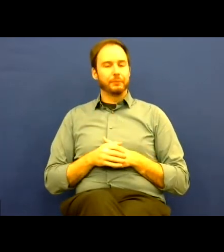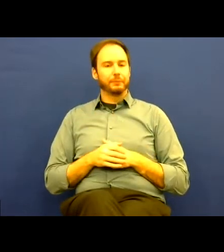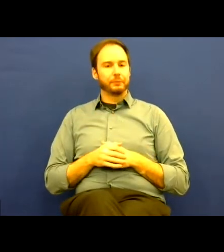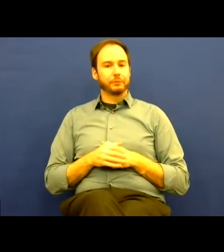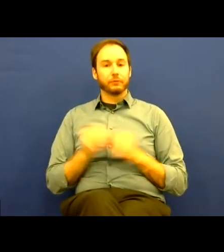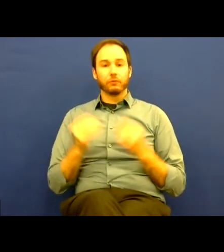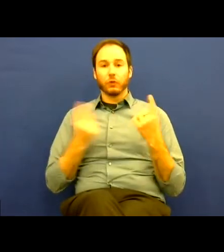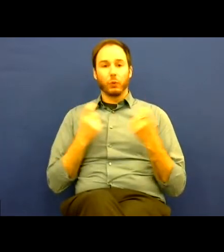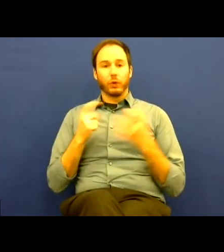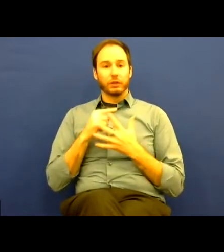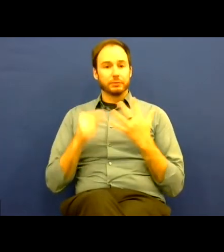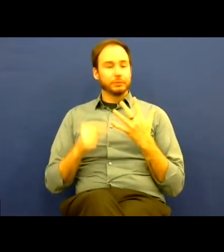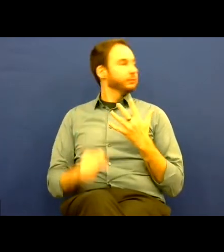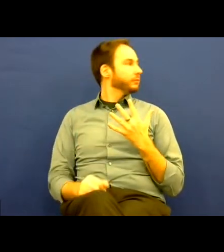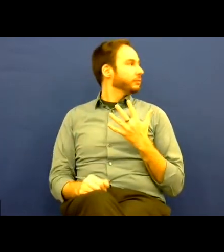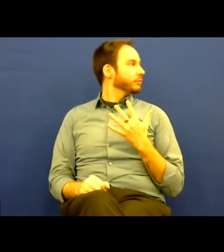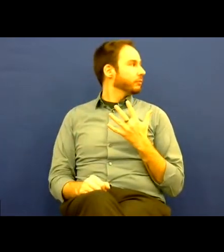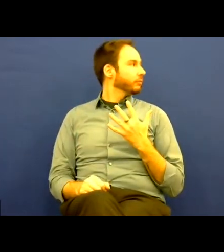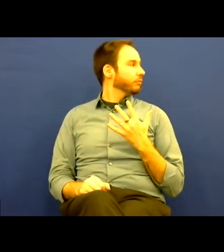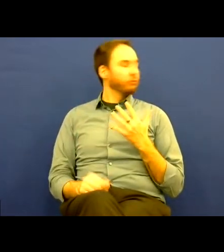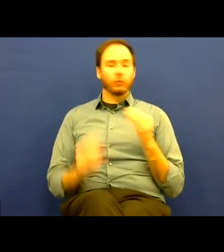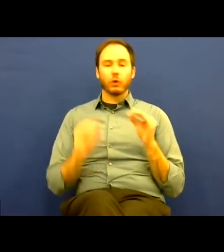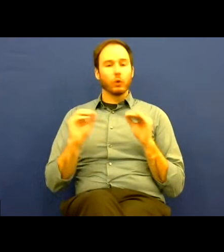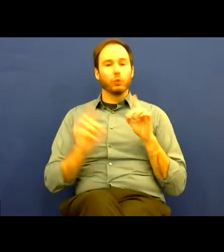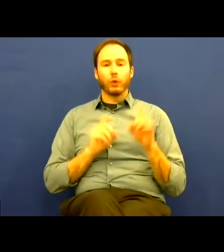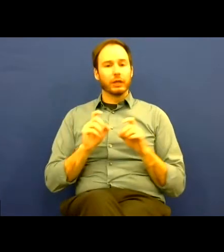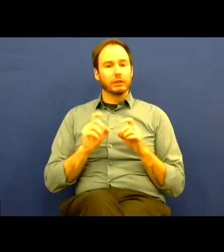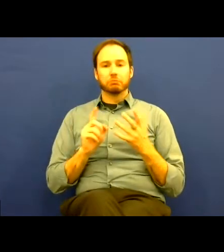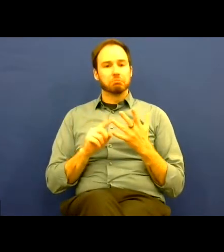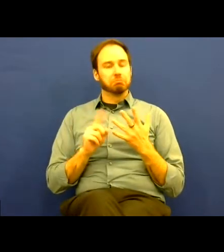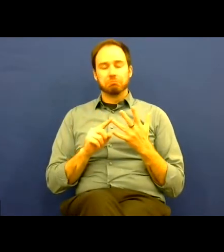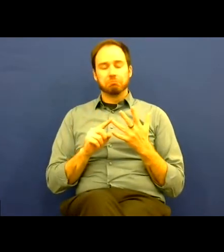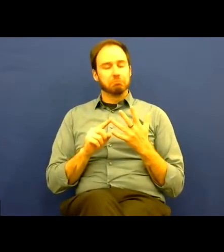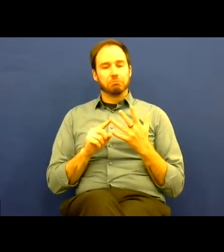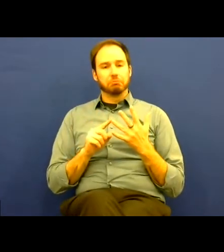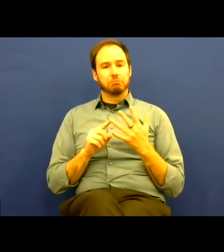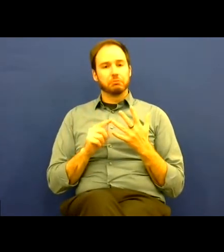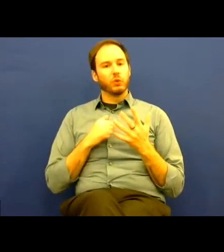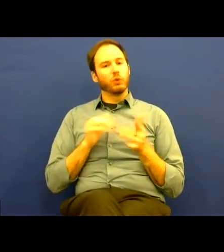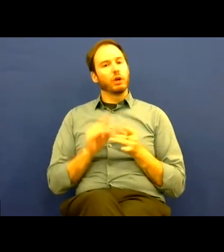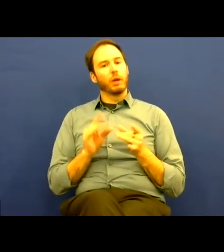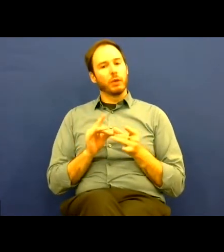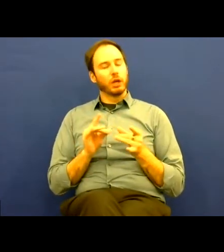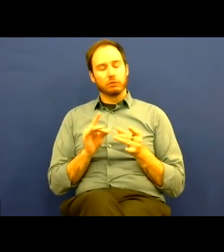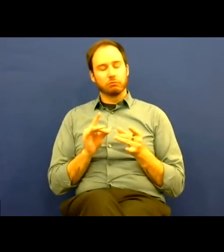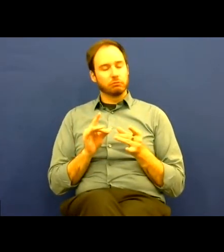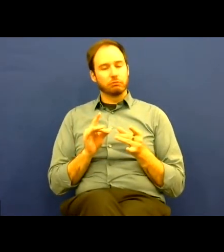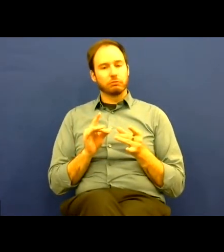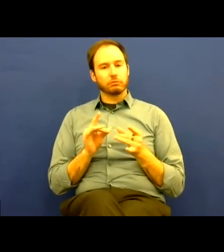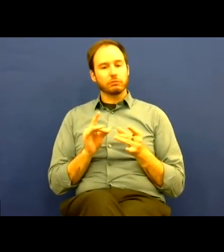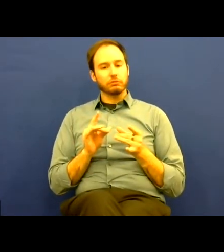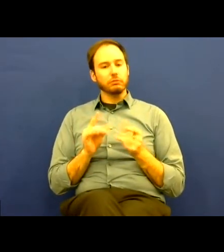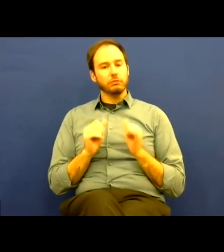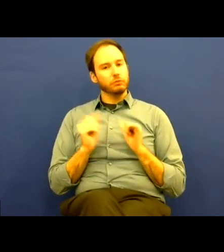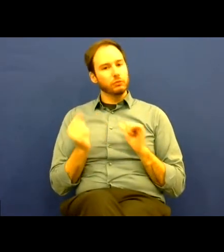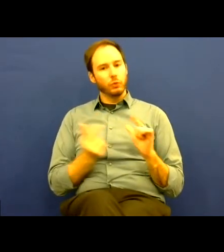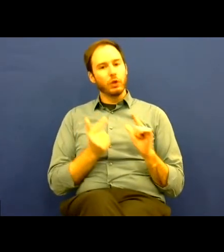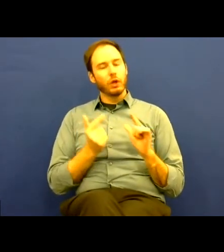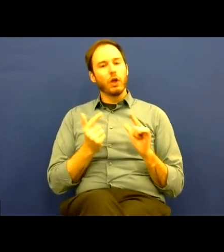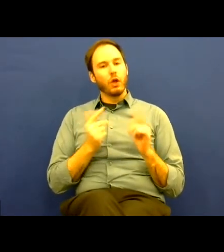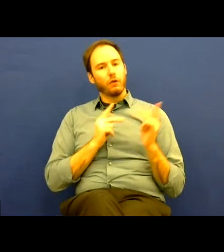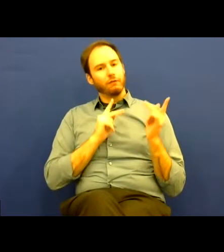Well, Any other questions? No questions from me. I just a comment is just, we